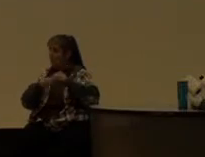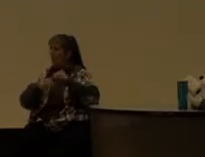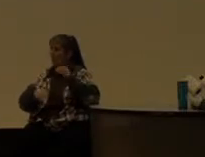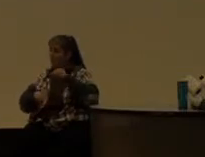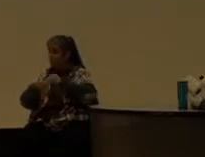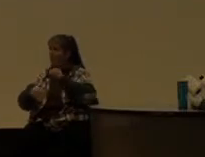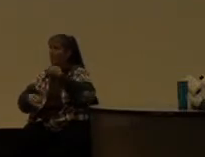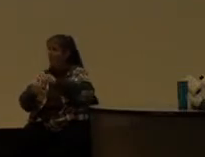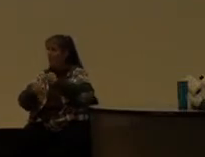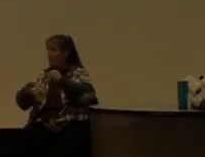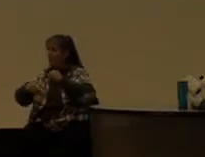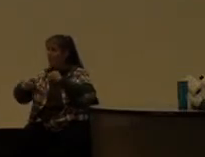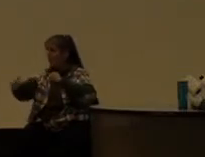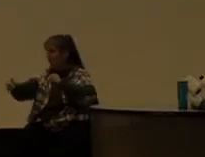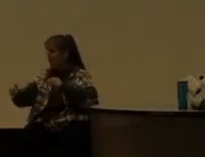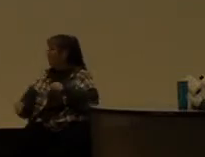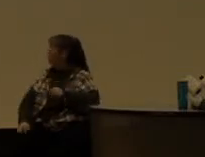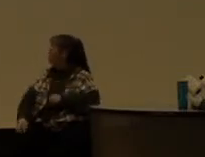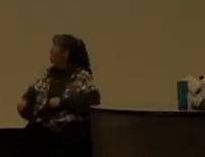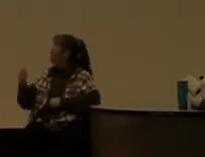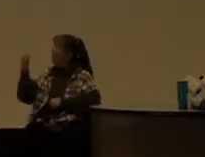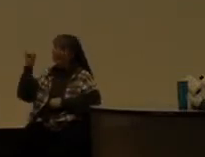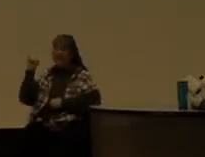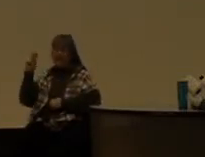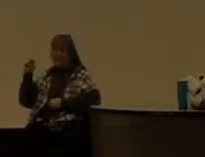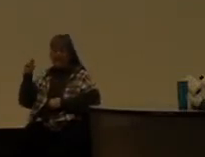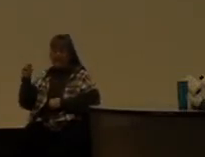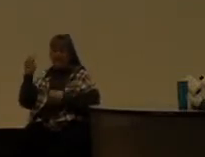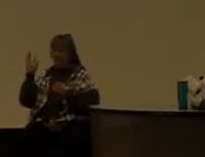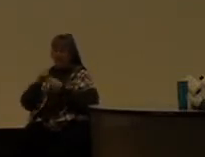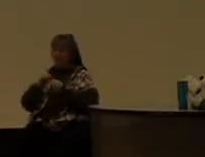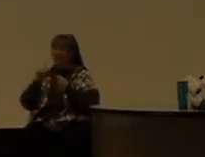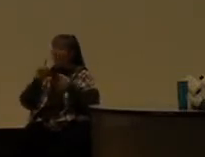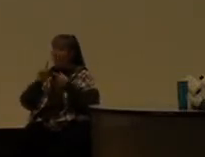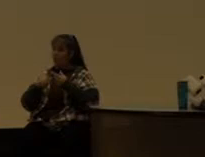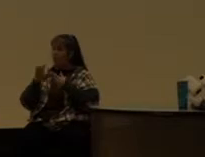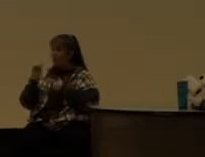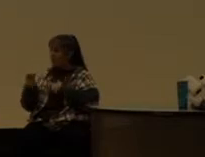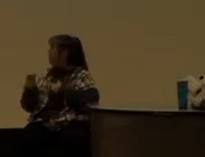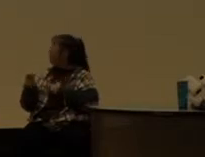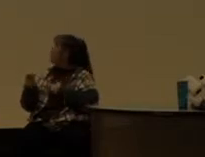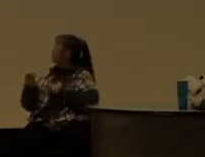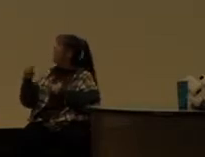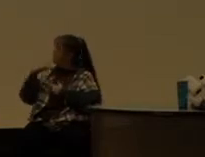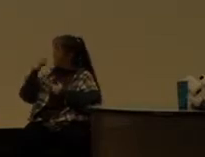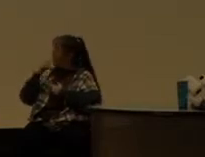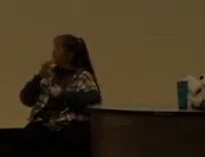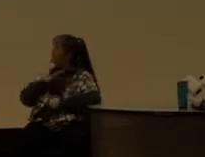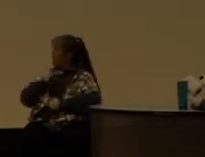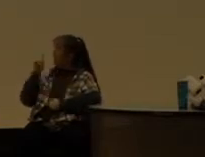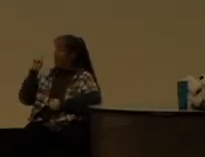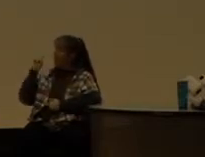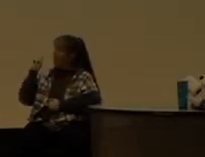So all I'm going to do is I'm just going to say total equal to 0, total plus equals to I, right? That looks like it.